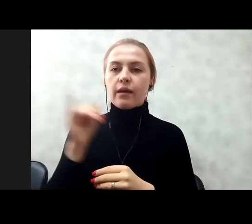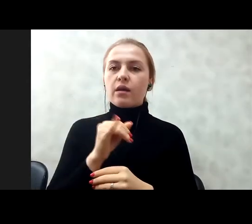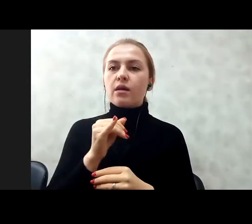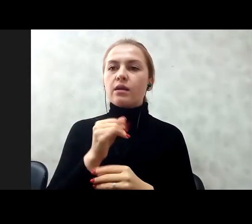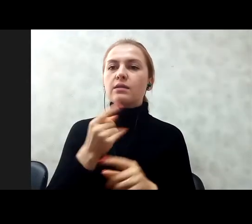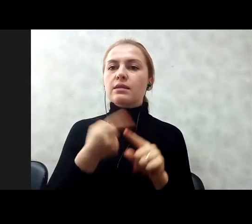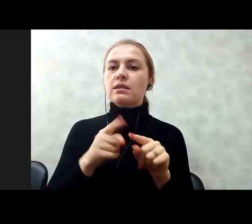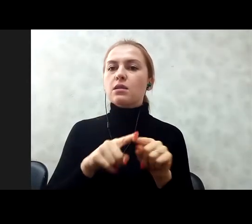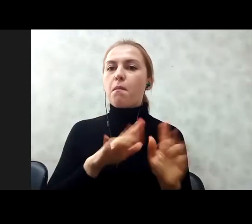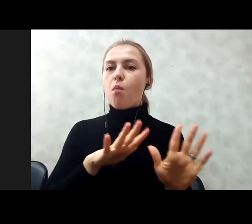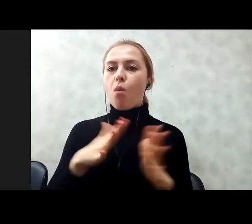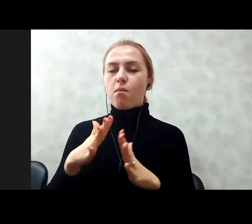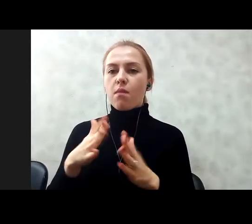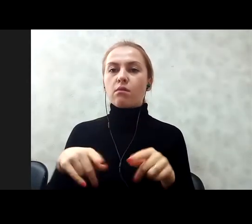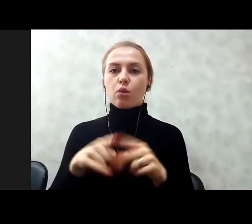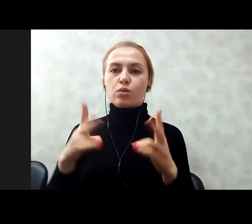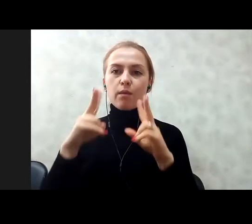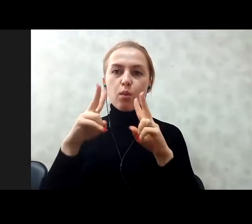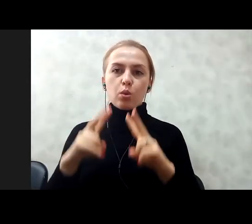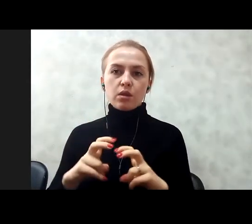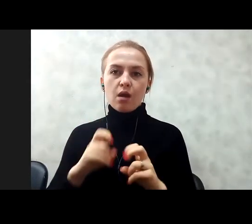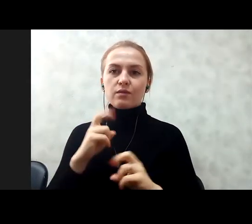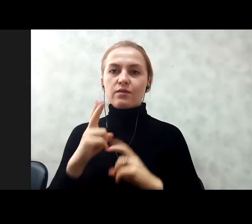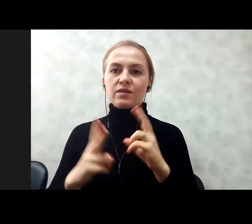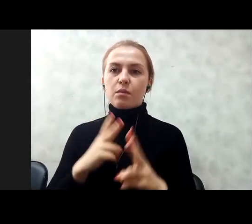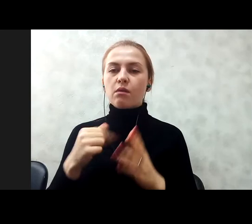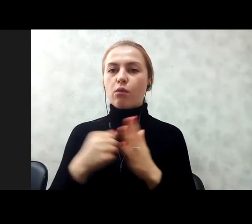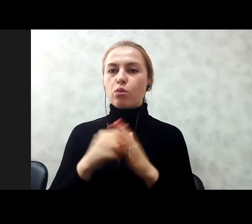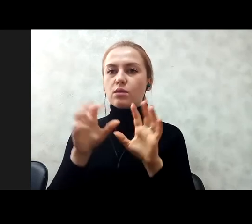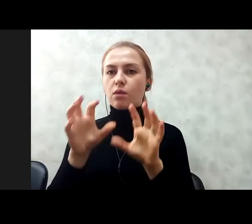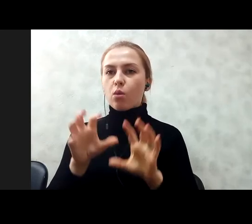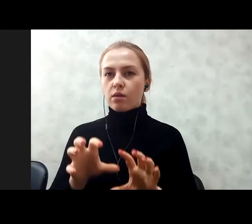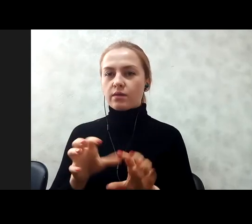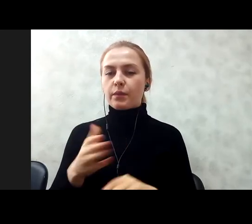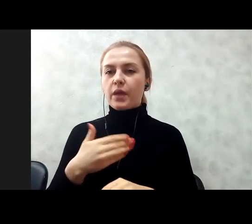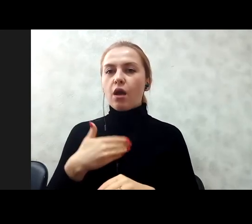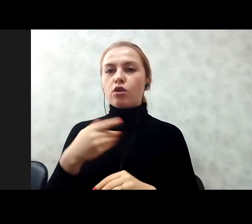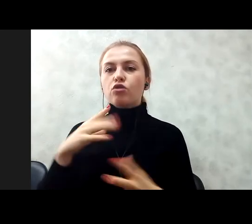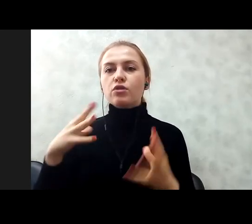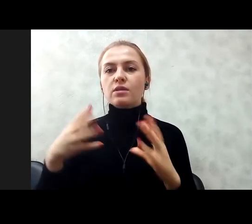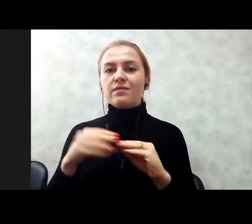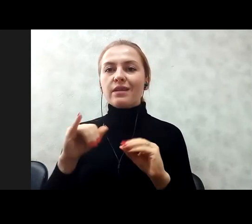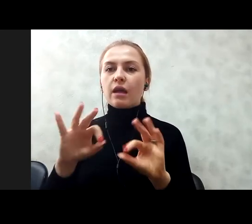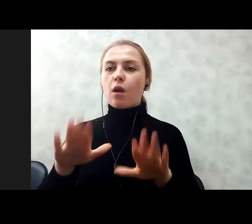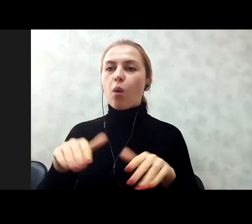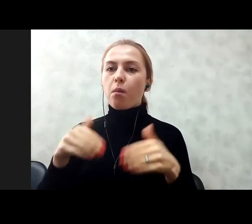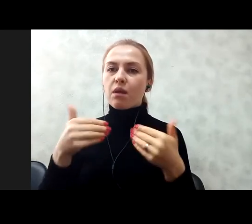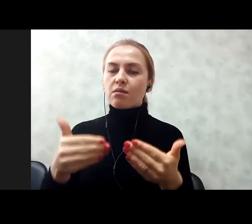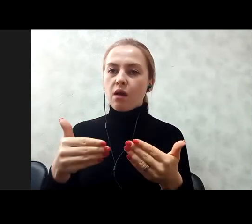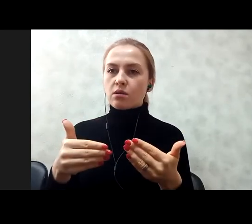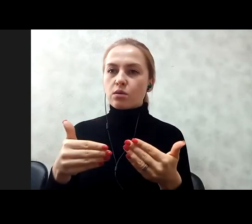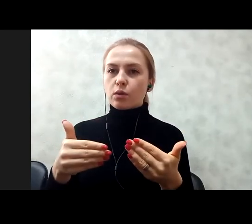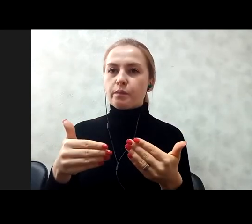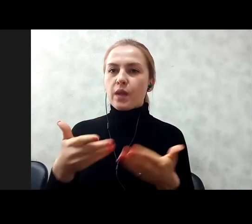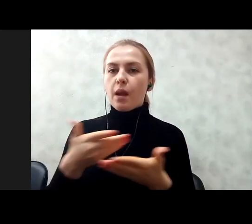could benefit from a transversal report and recommendations in order to further improve the electoral framework and use time